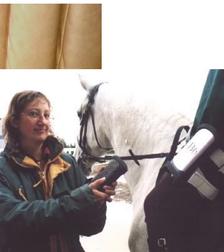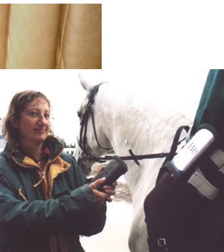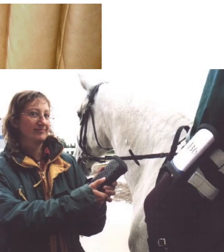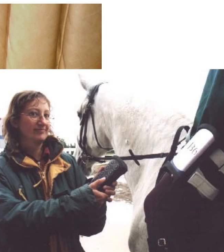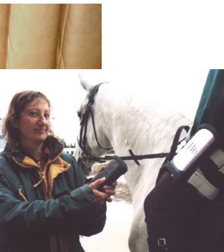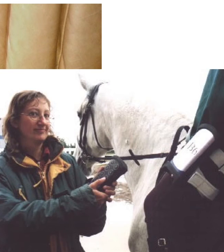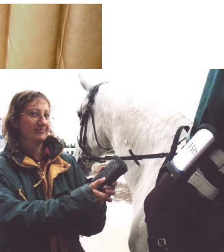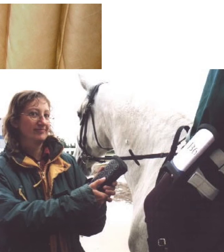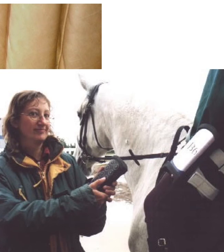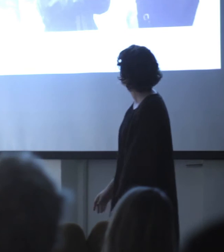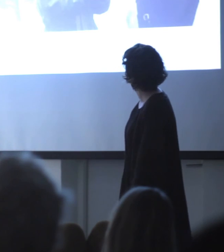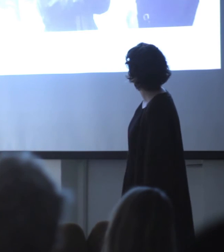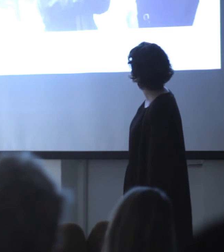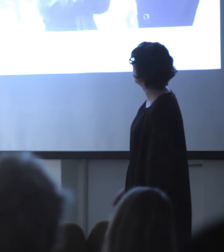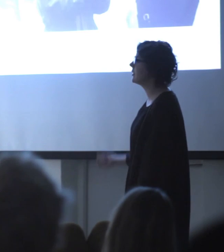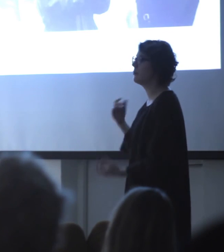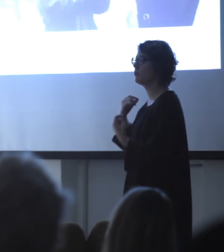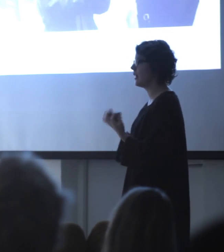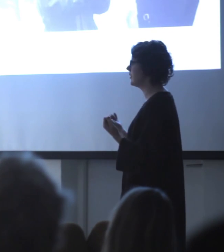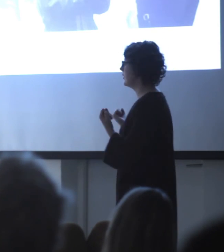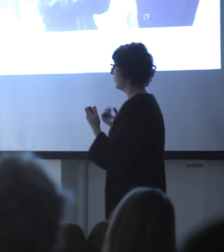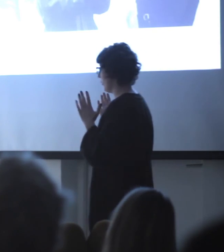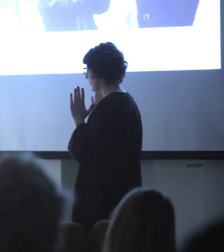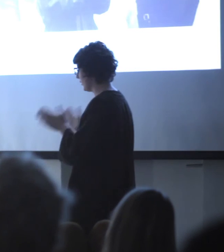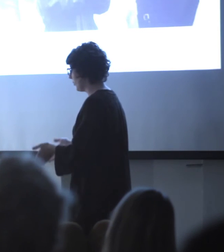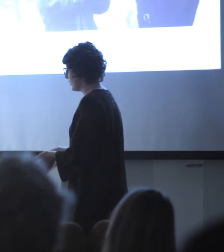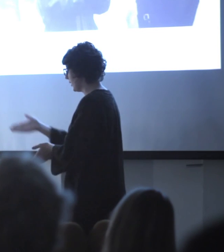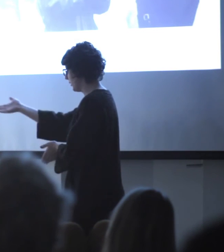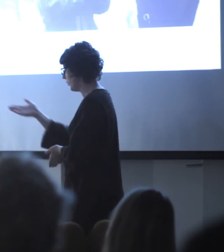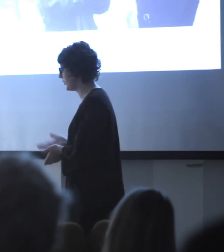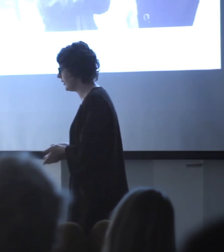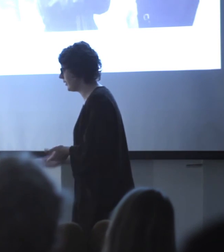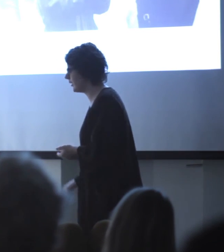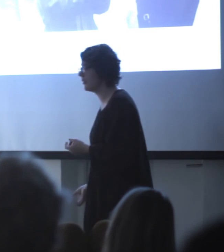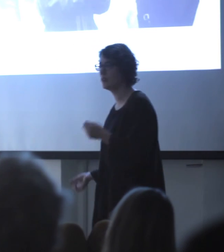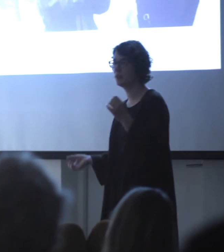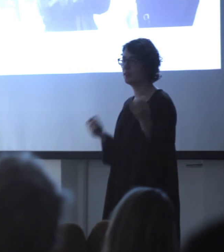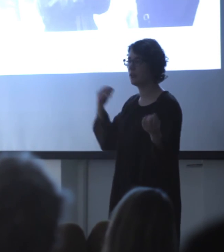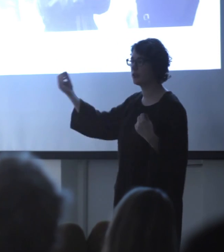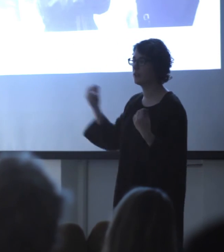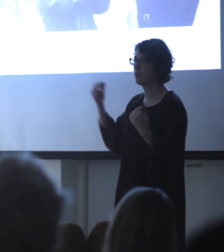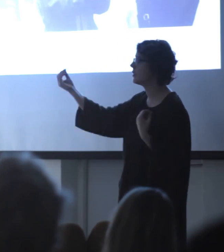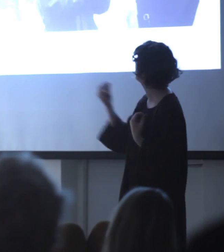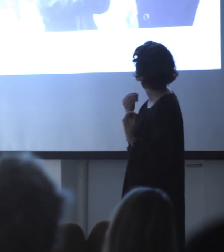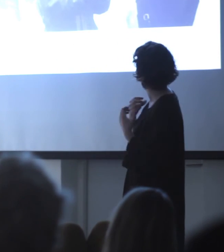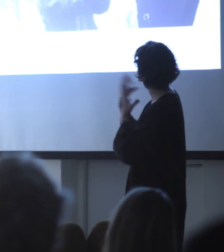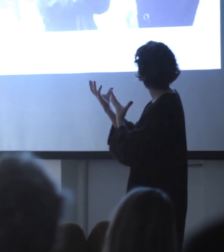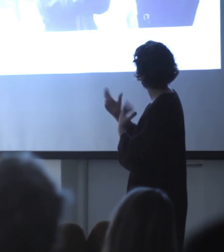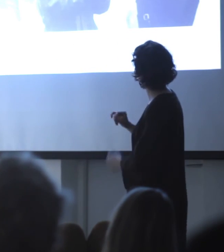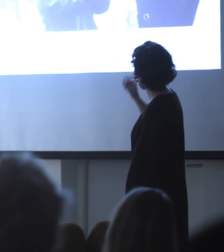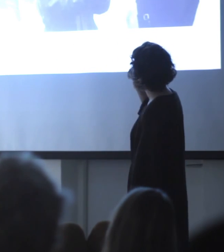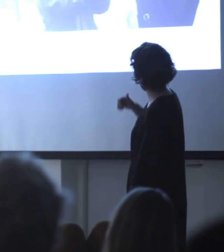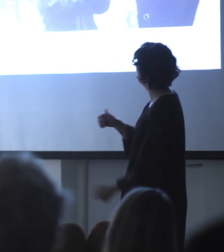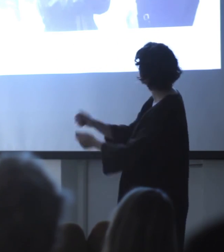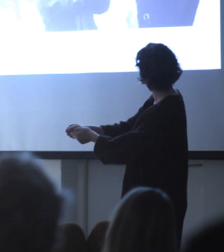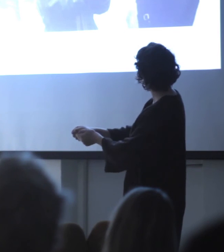things with some help. So when someone rides, they focus on the horse and go straight. And it's hard to get connection and instruct